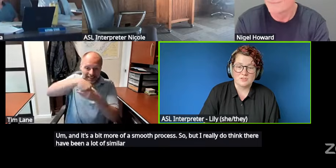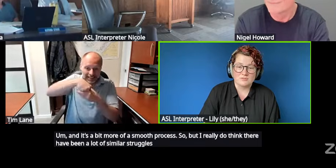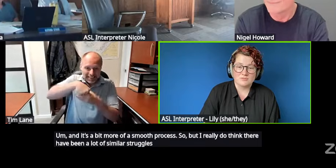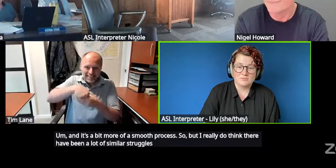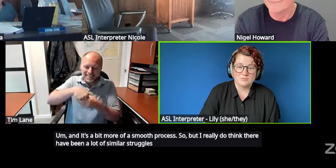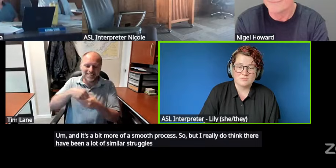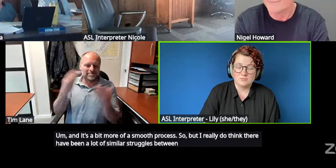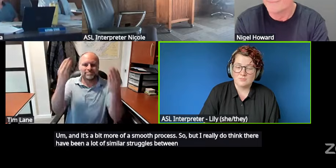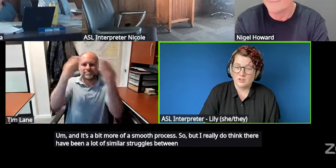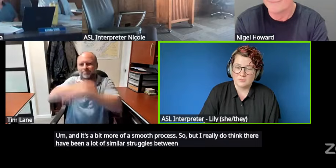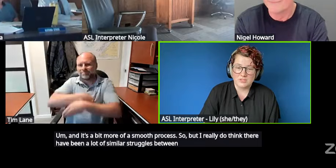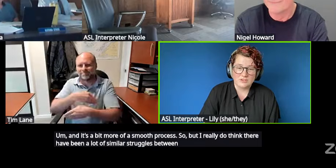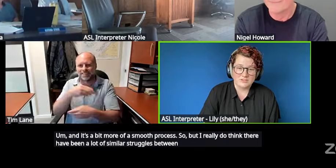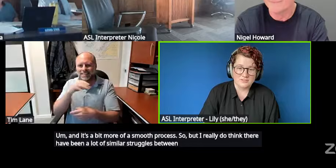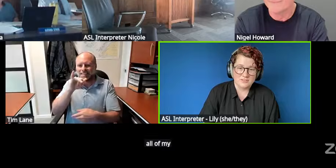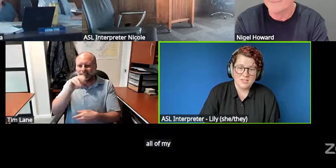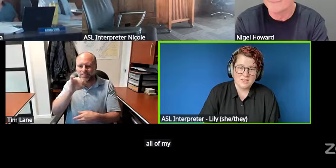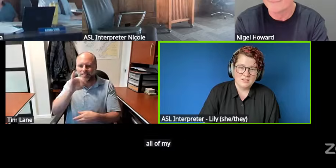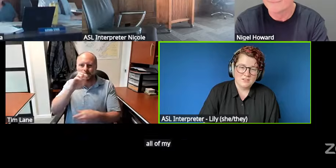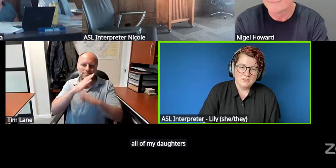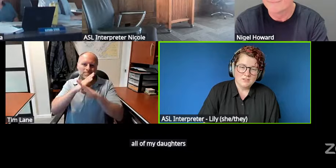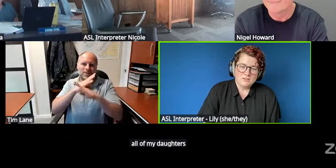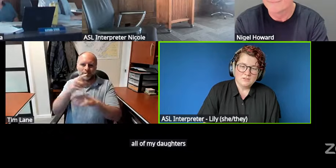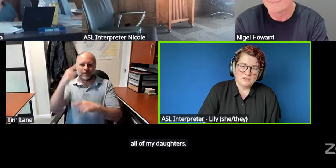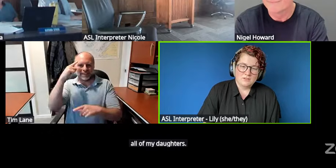struggles between all of my daughters.